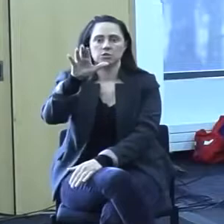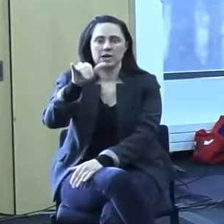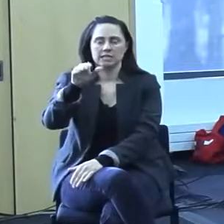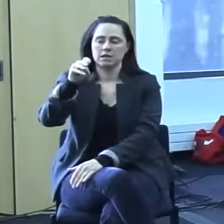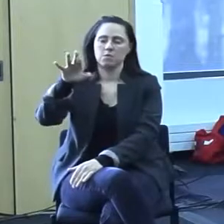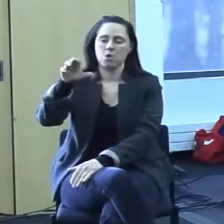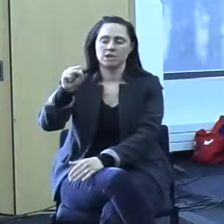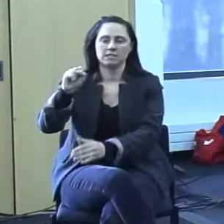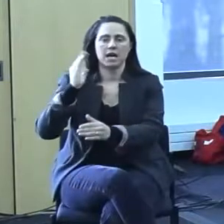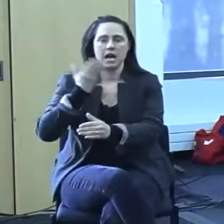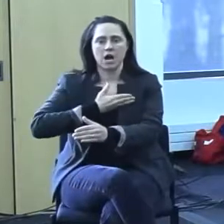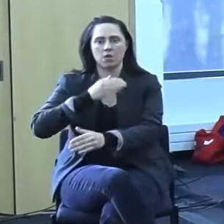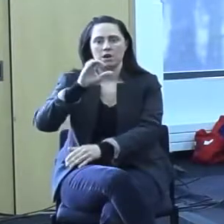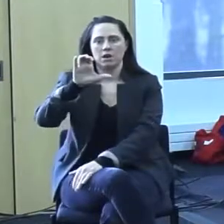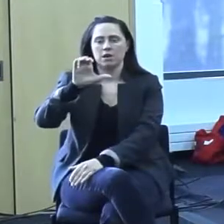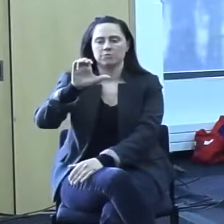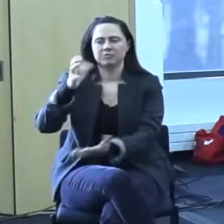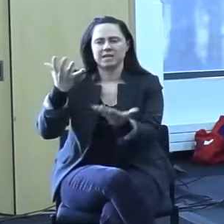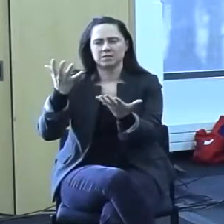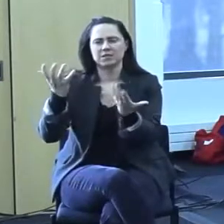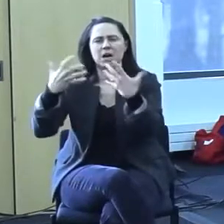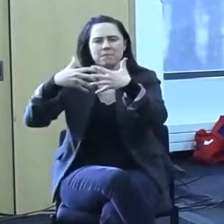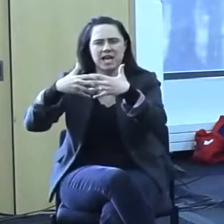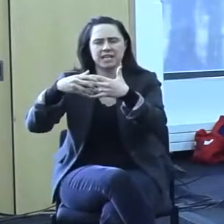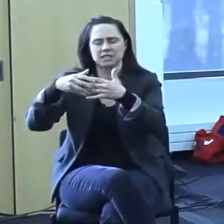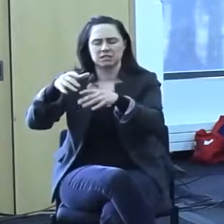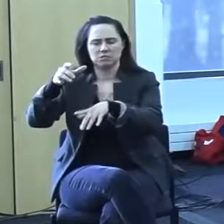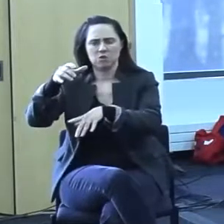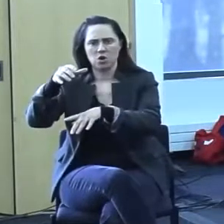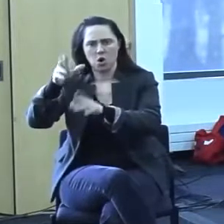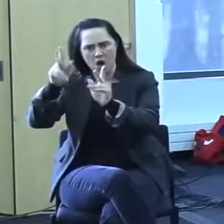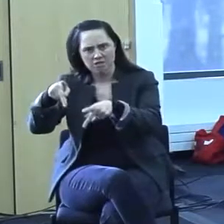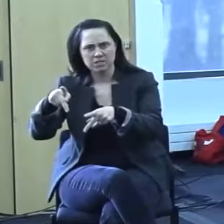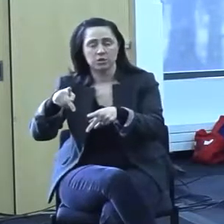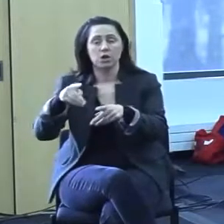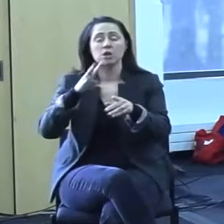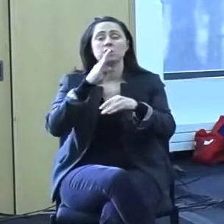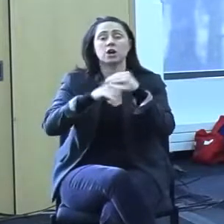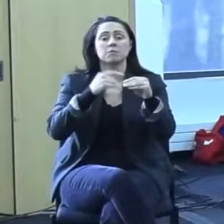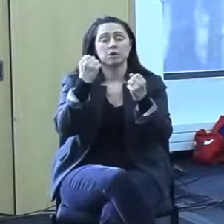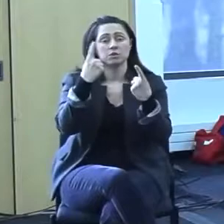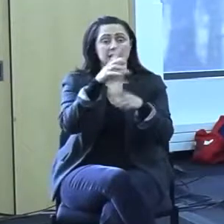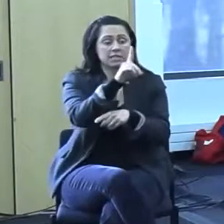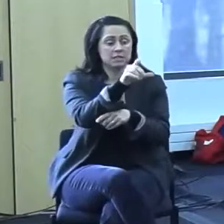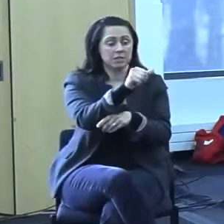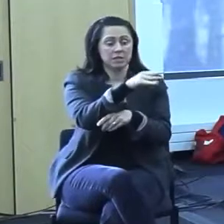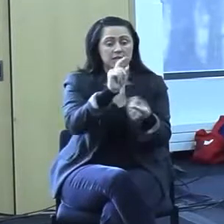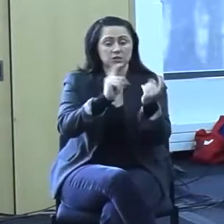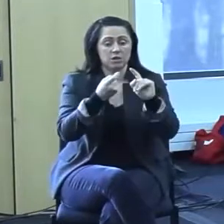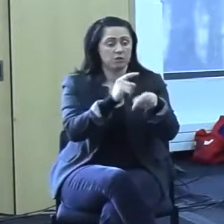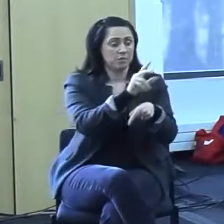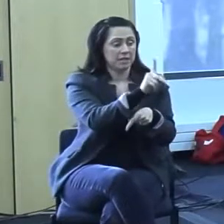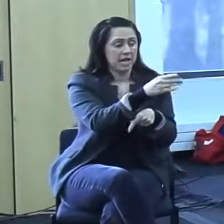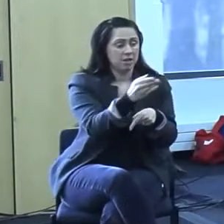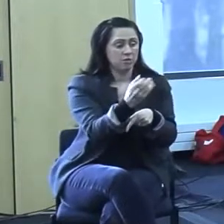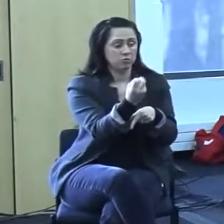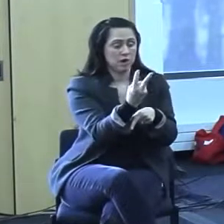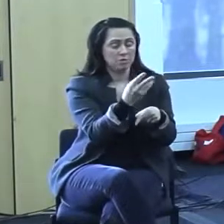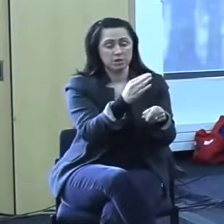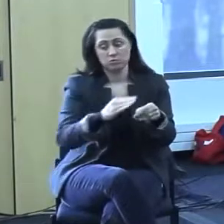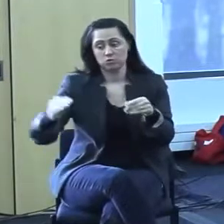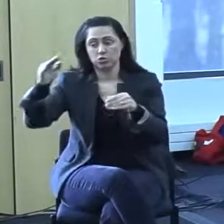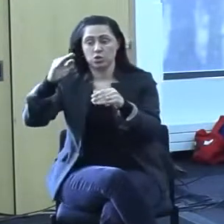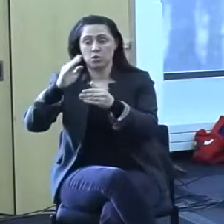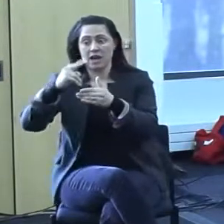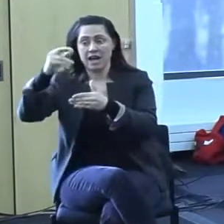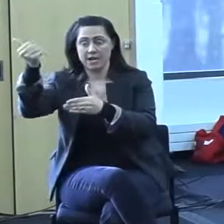Compliance Officer. They spoke about understanding disability and the transitions from K through 12 to higher education, striving